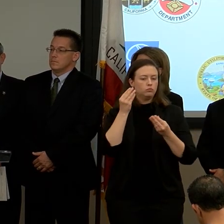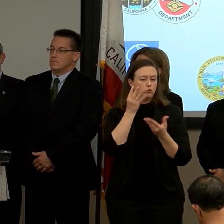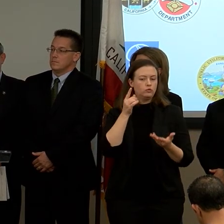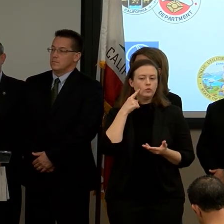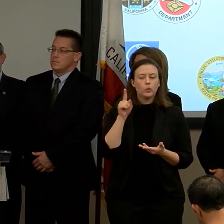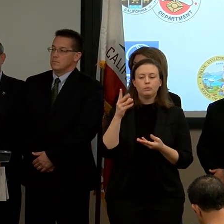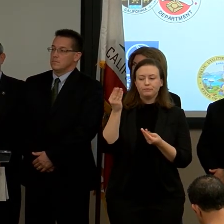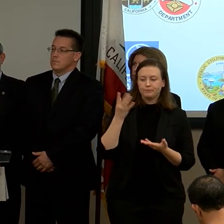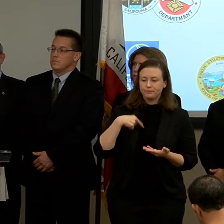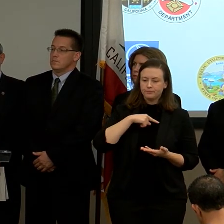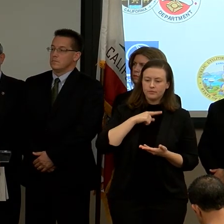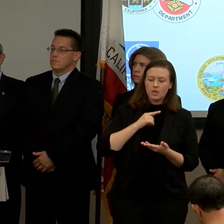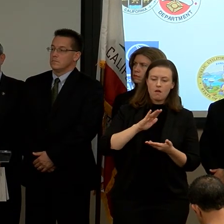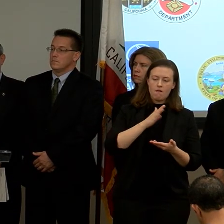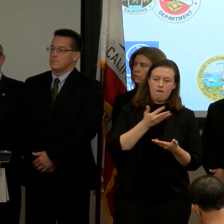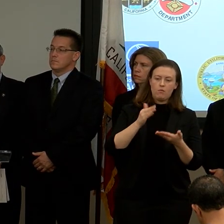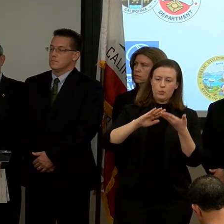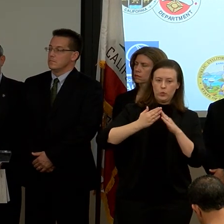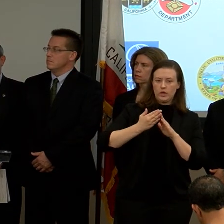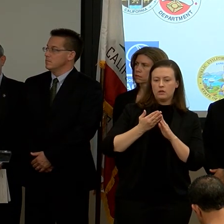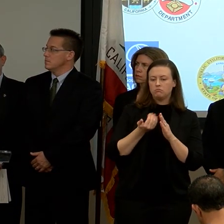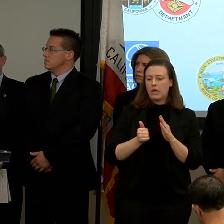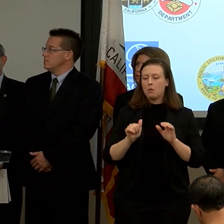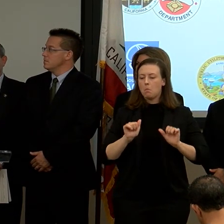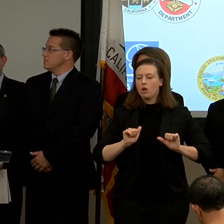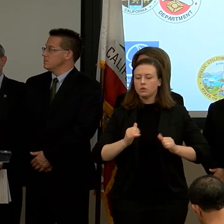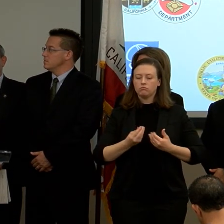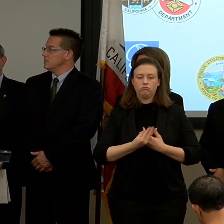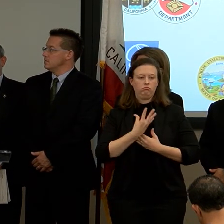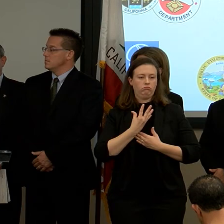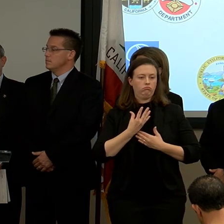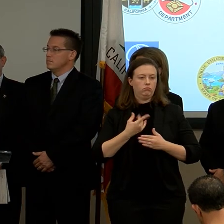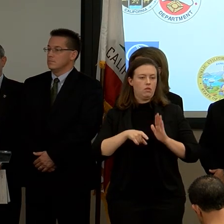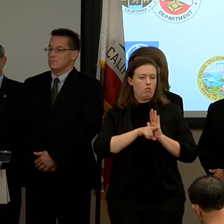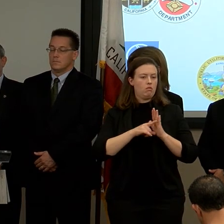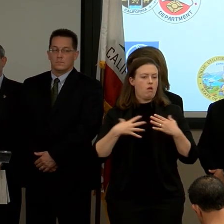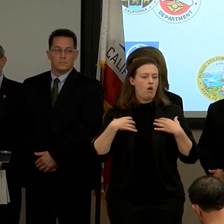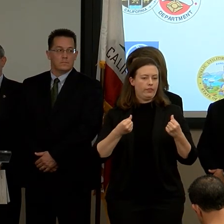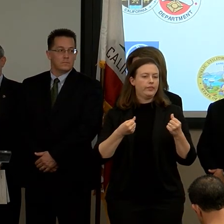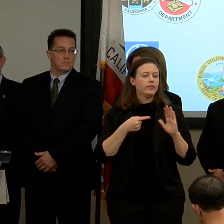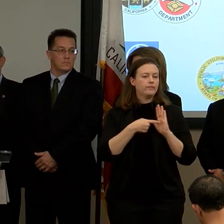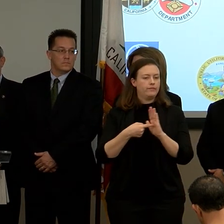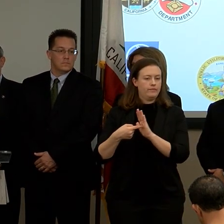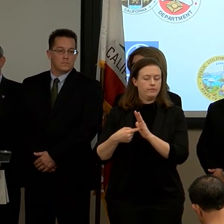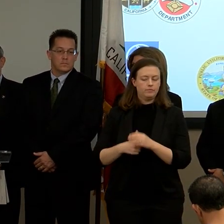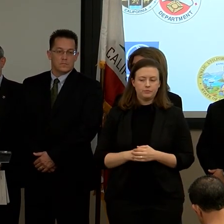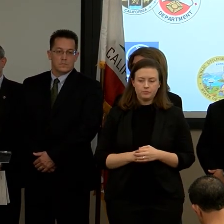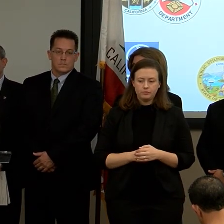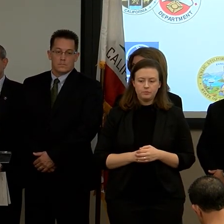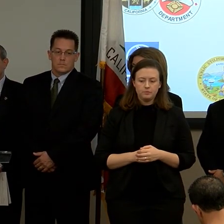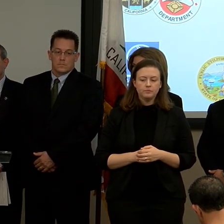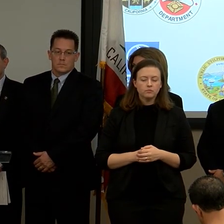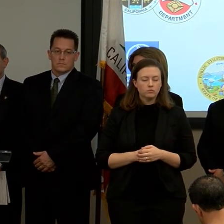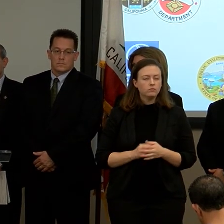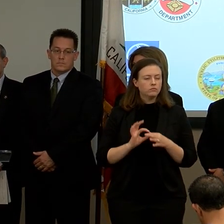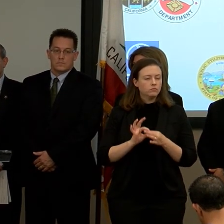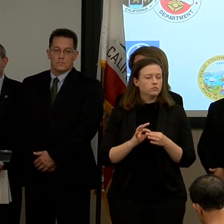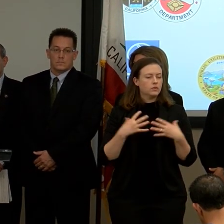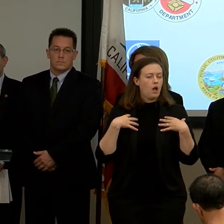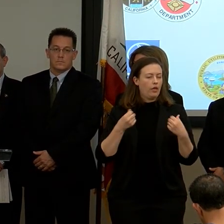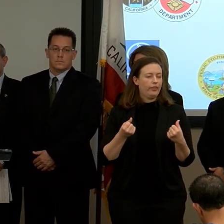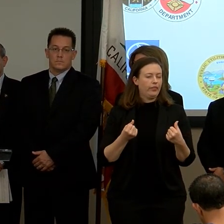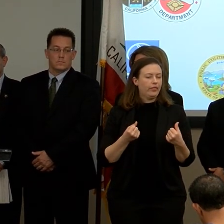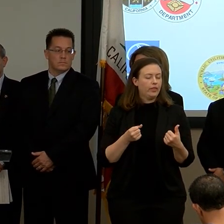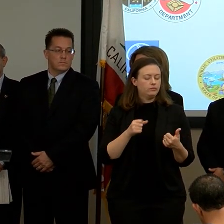inform us and the community about possible health effects. So as I think about health, there really are three